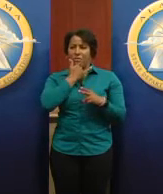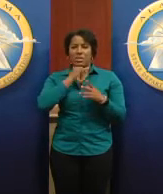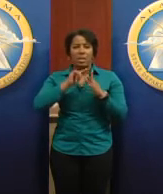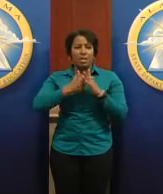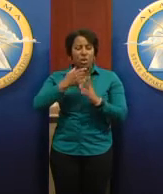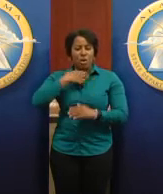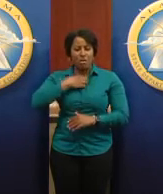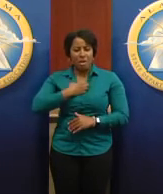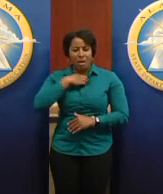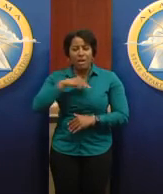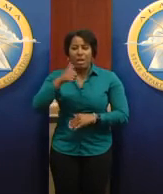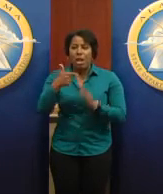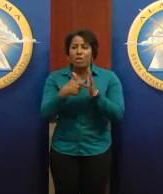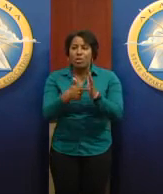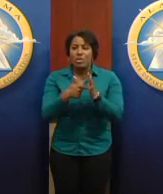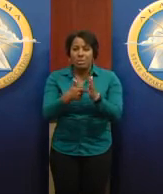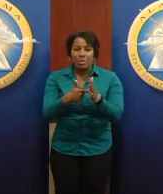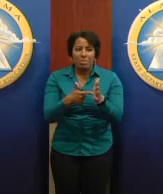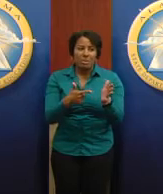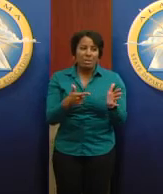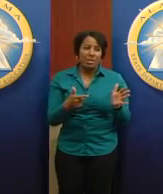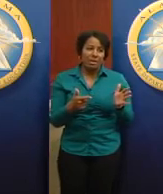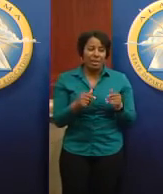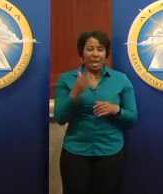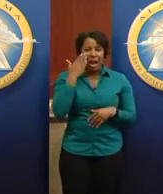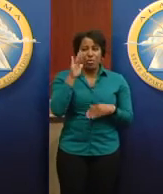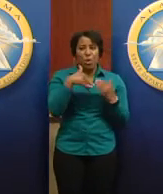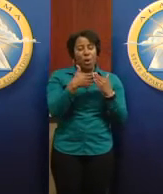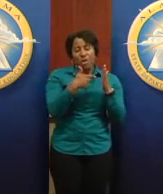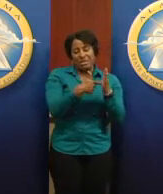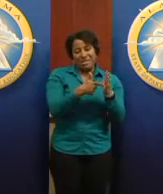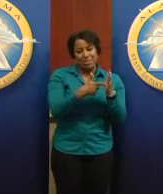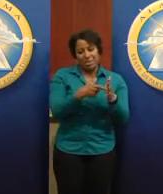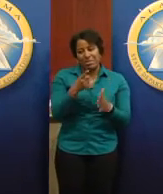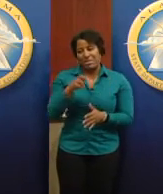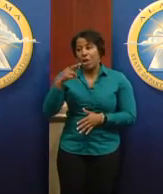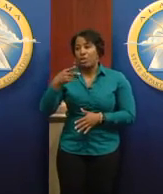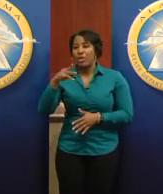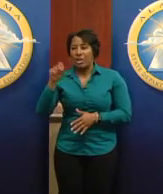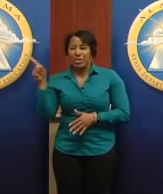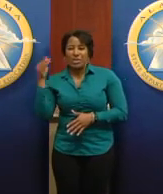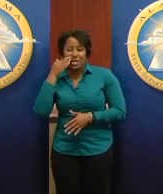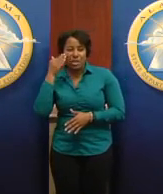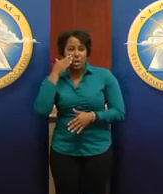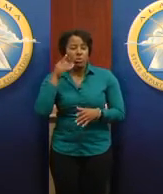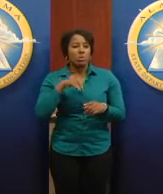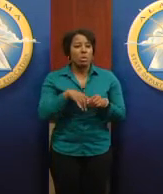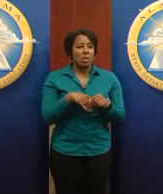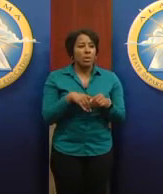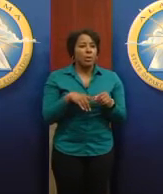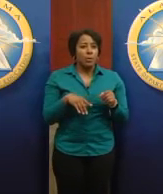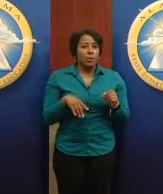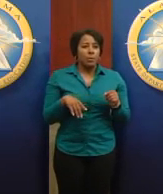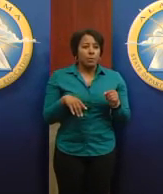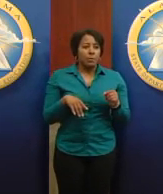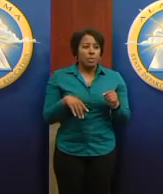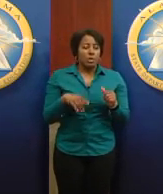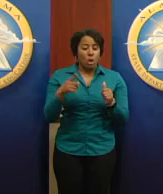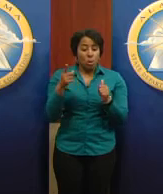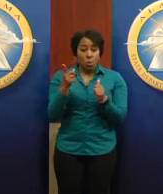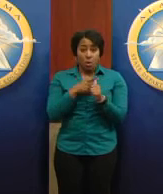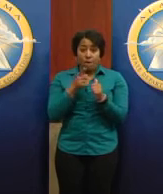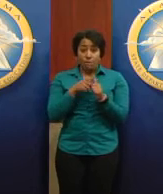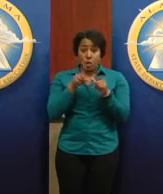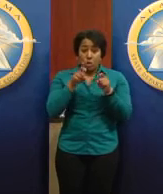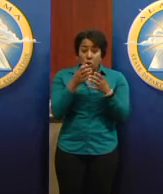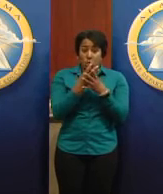other symptoms. I'm going to get out of my lane because I don't know all the symptoms. Dr. Harris does. So first set of screening starts at